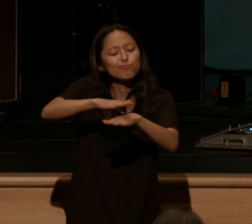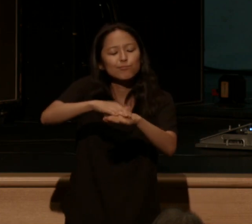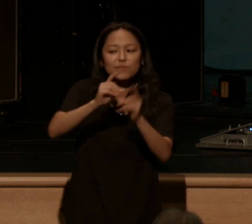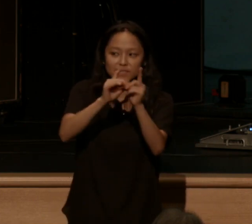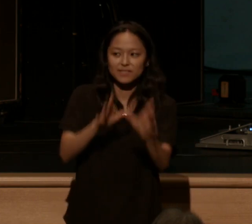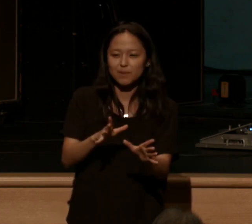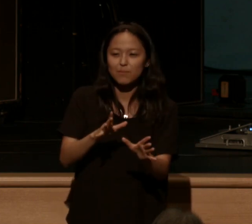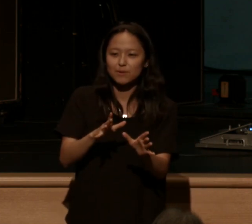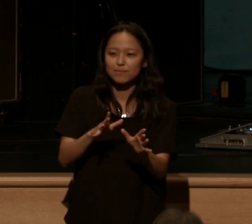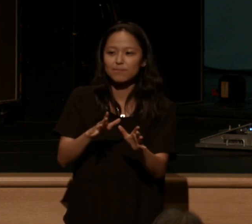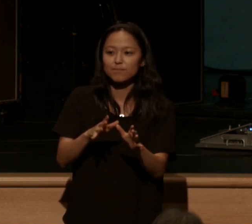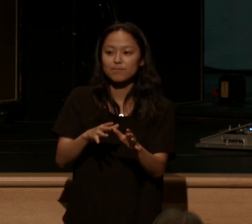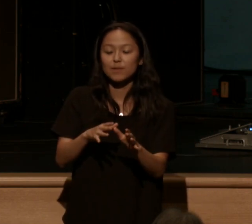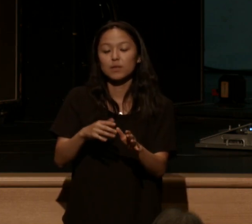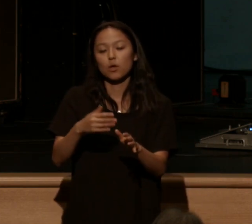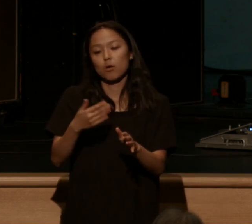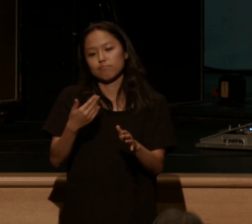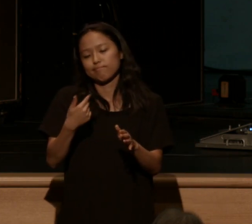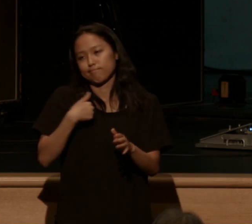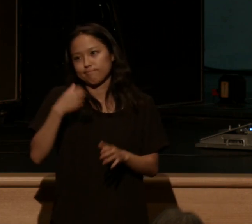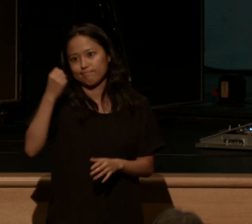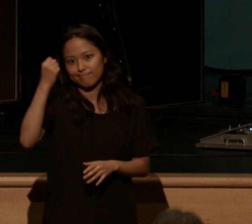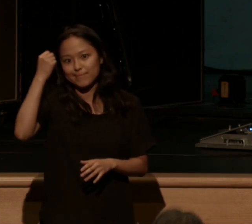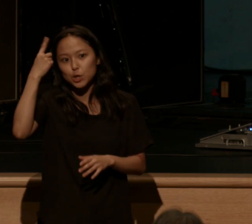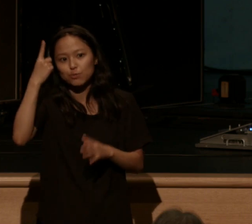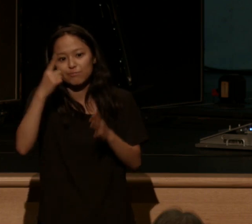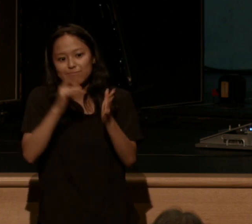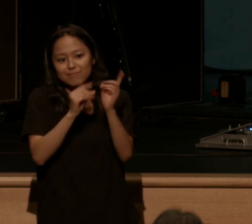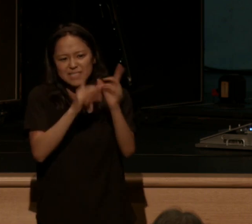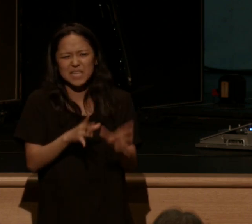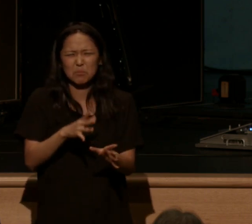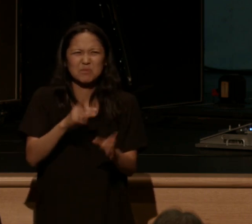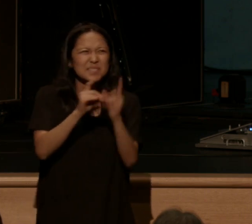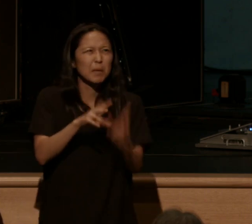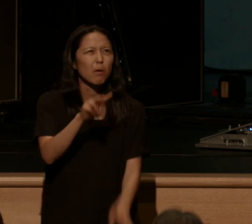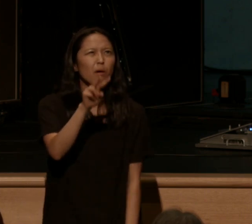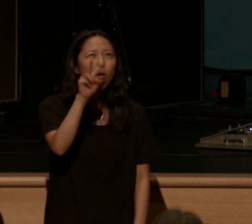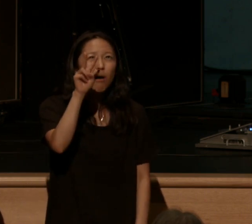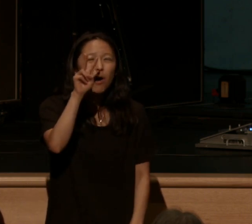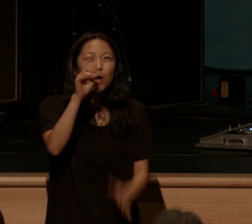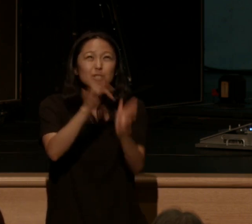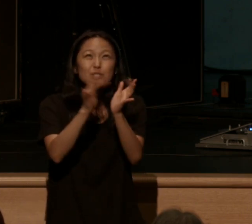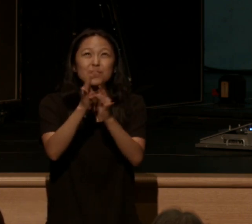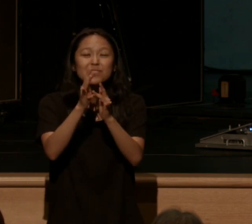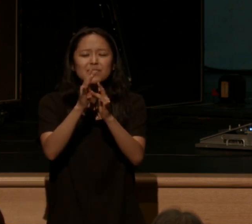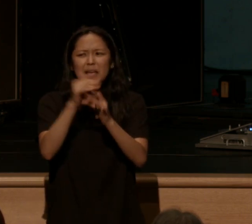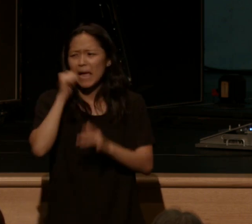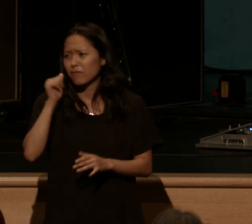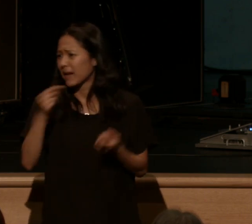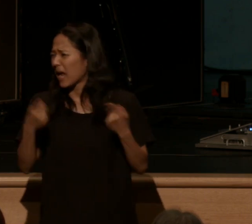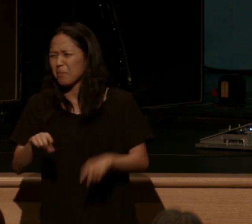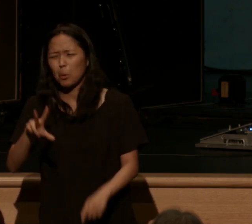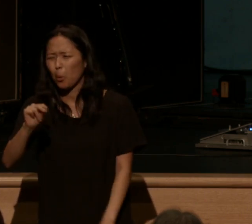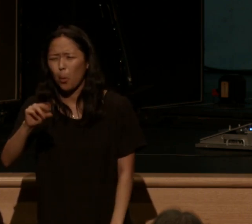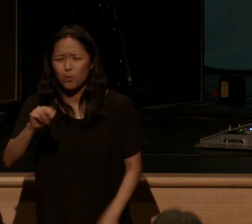mild rebuke. But again, I got grace for the disciples, man. I'm looking up at Jesus. Like, this isn't exactly an everyday occurrence. This